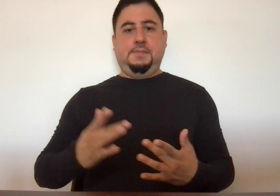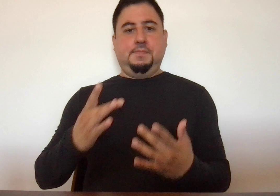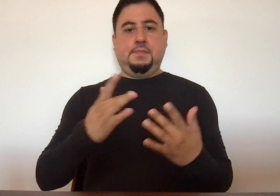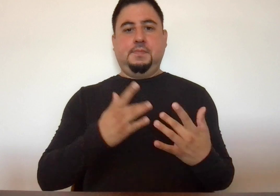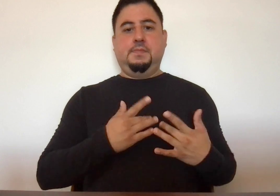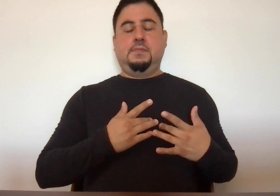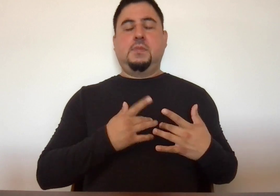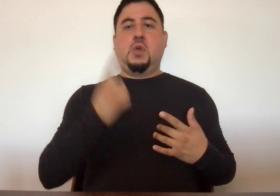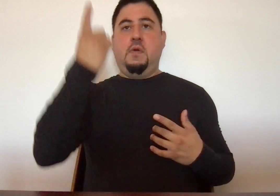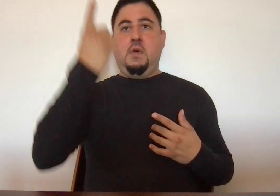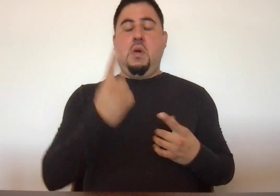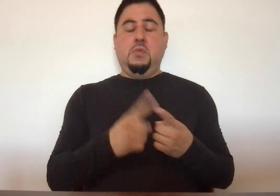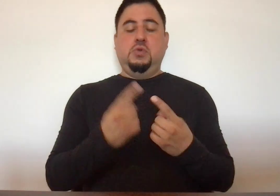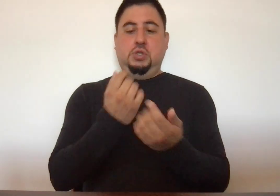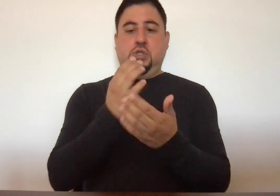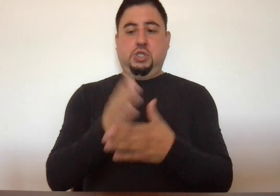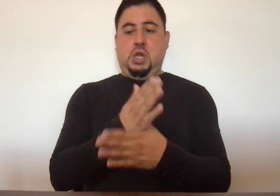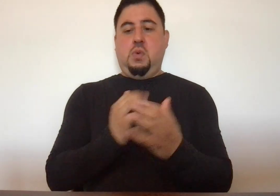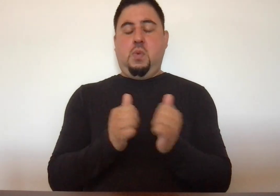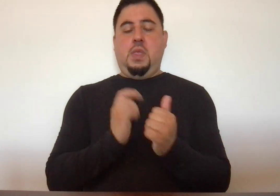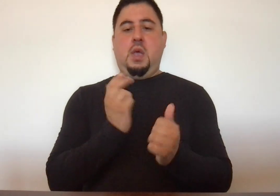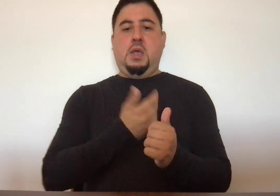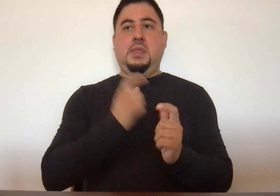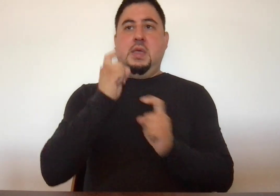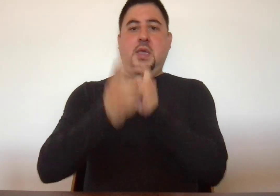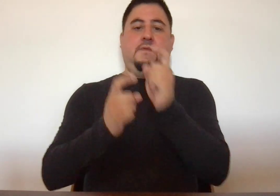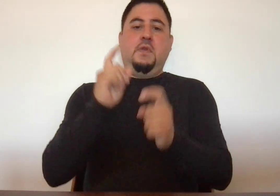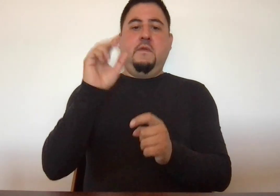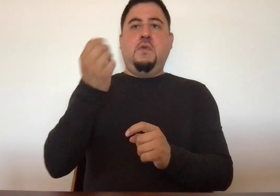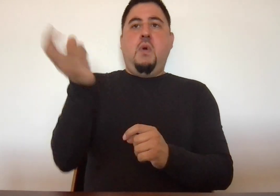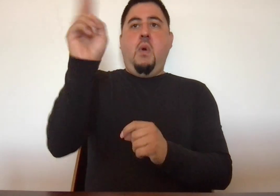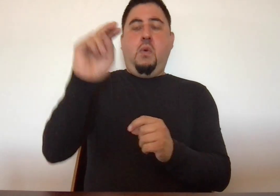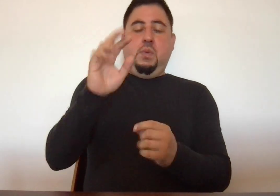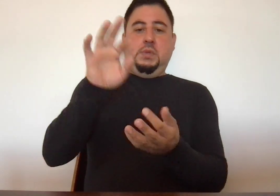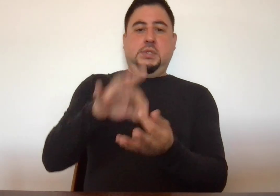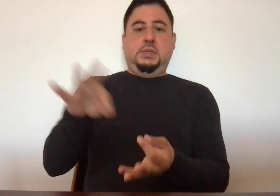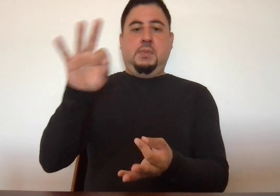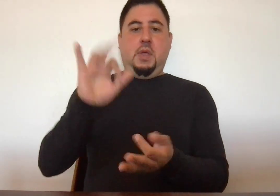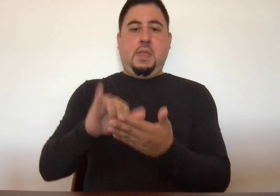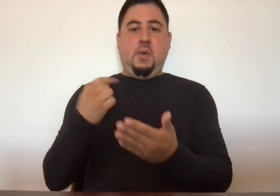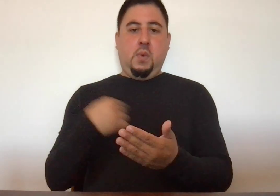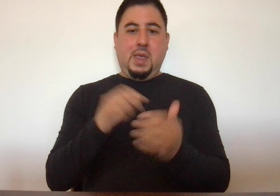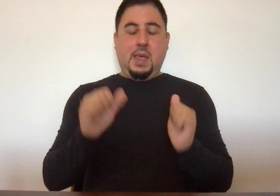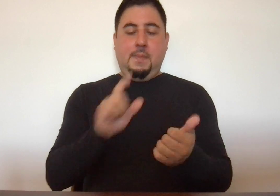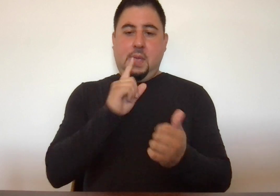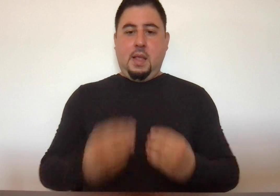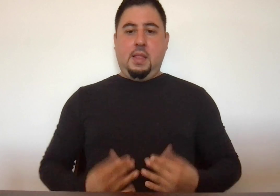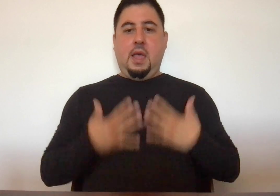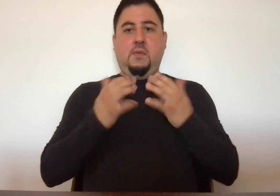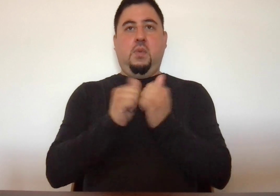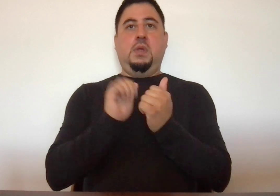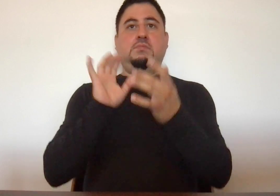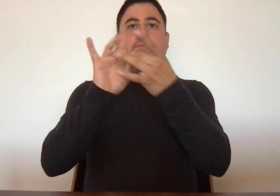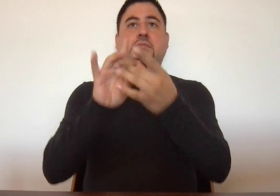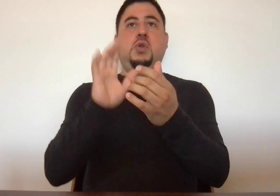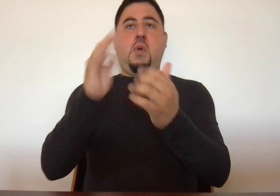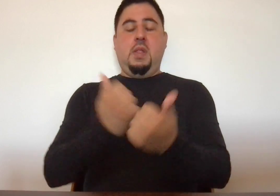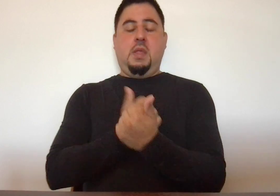You have come to share with us the gift of your own Spirit, that we might be alive with your love. We pray to